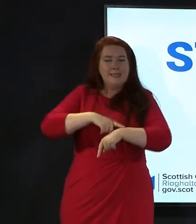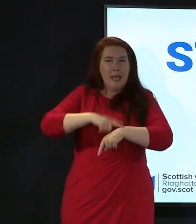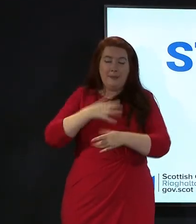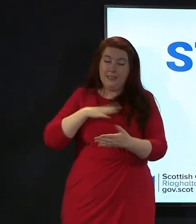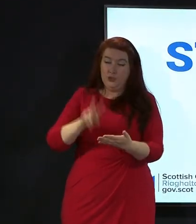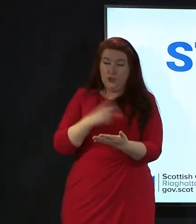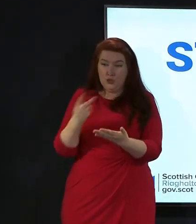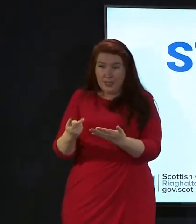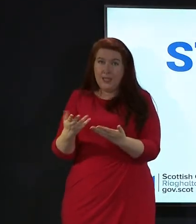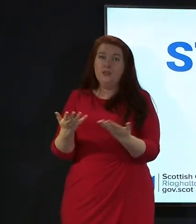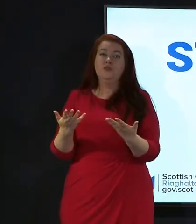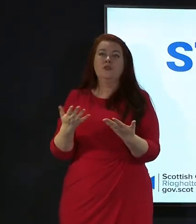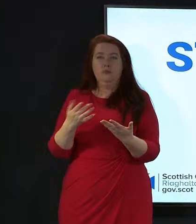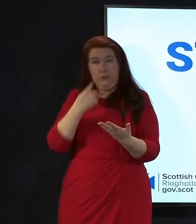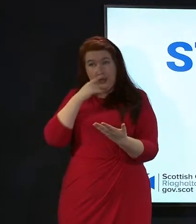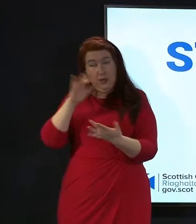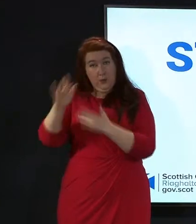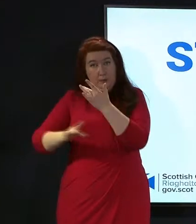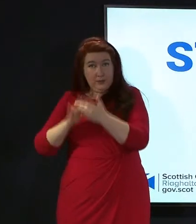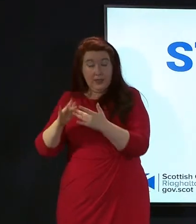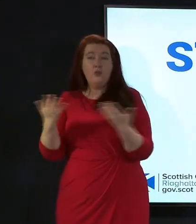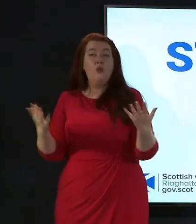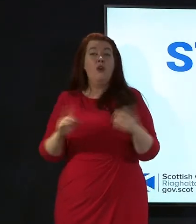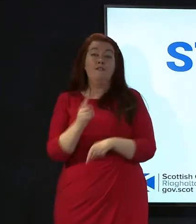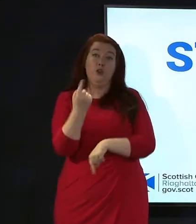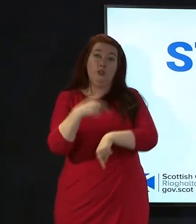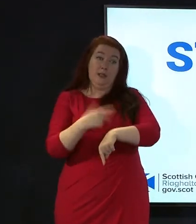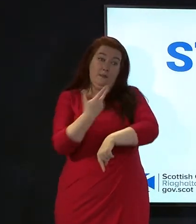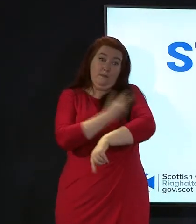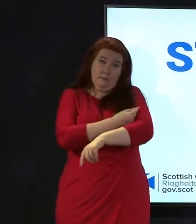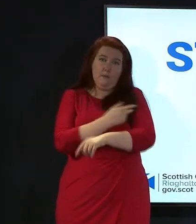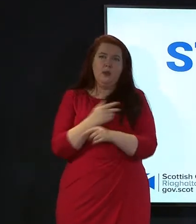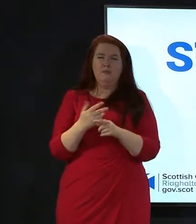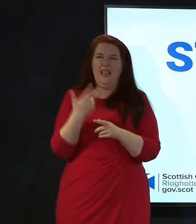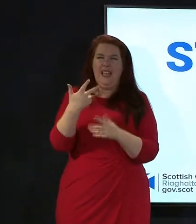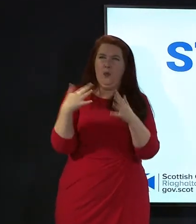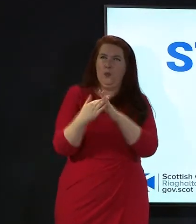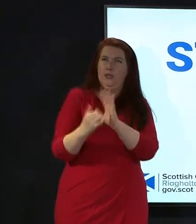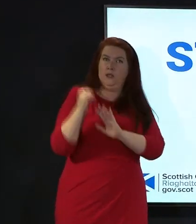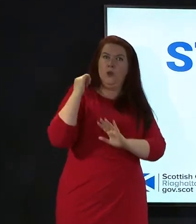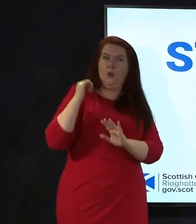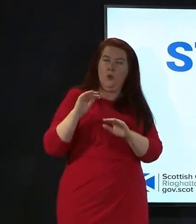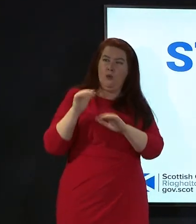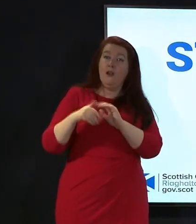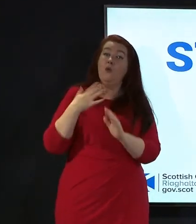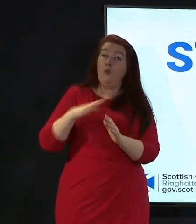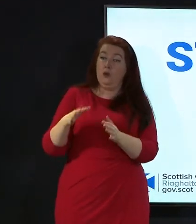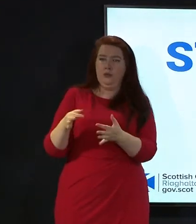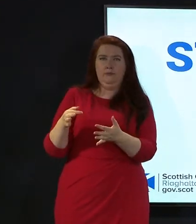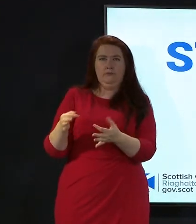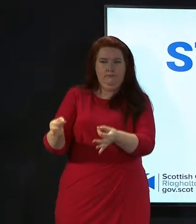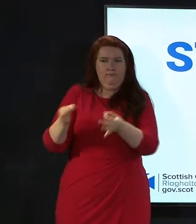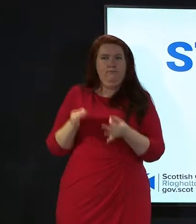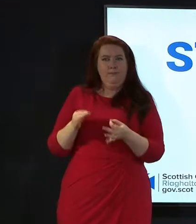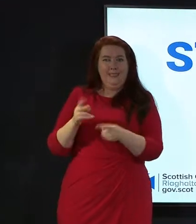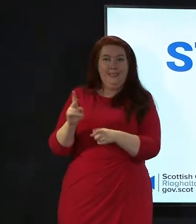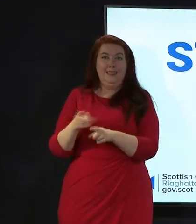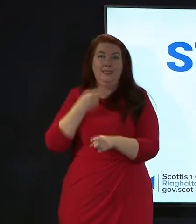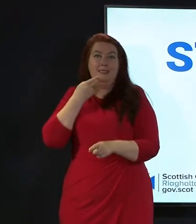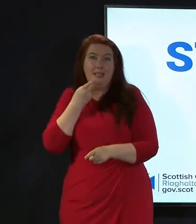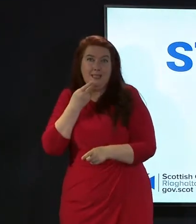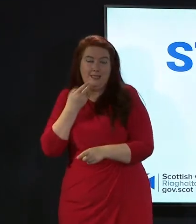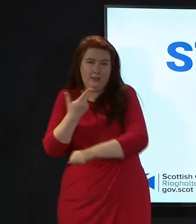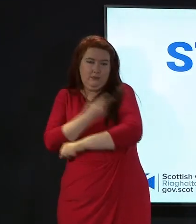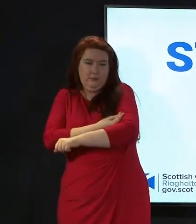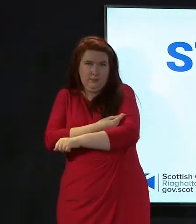first dose 8 weeks or more ago and you want to bring your second appointment forward. I can't stress enough how important